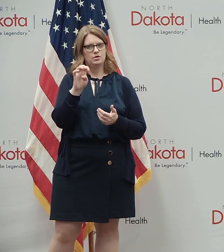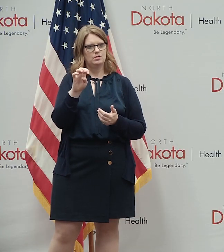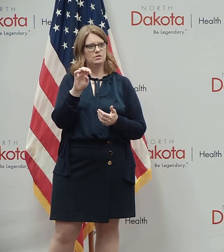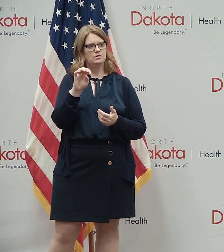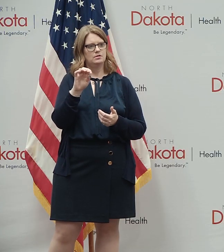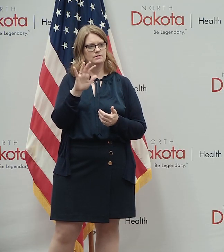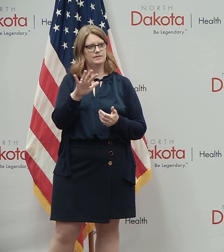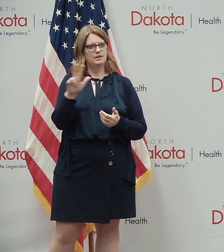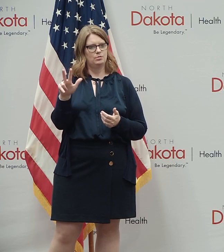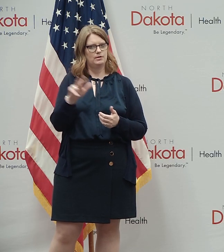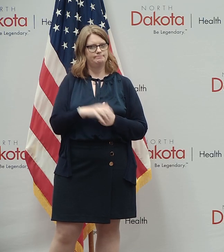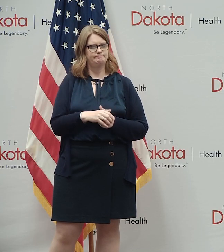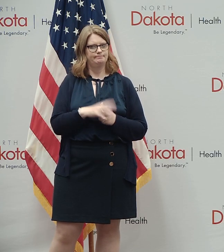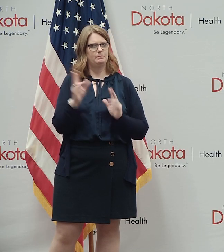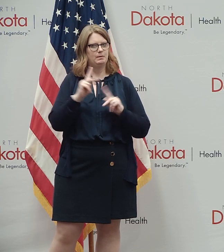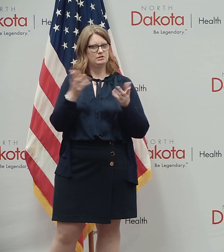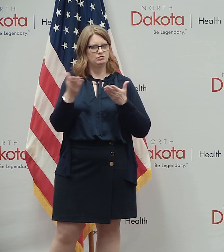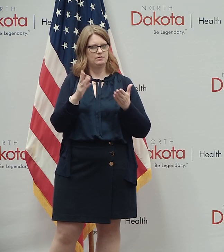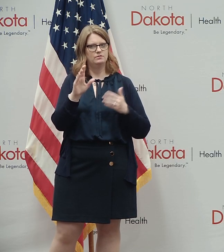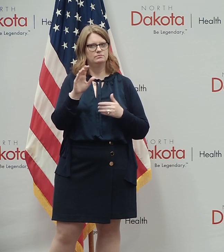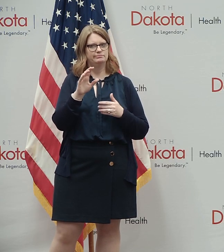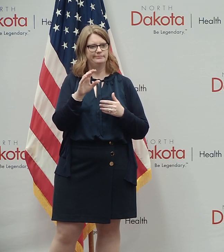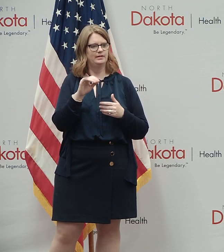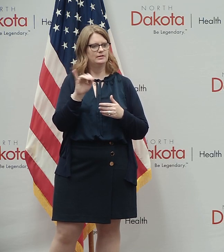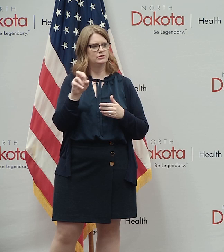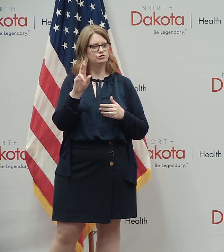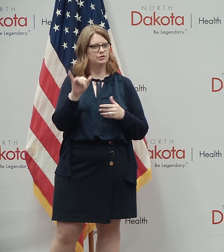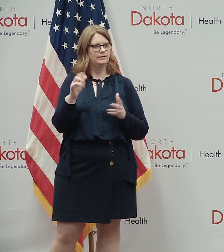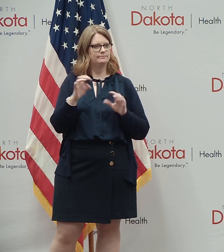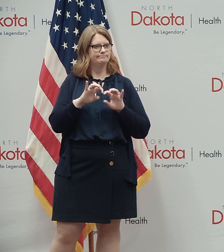7,453. Yeah.